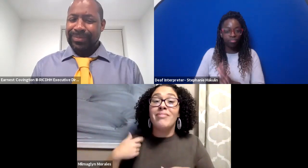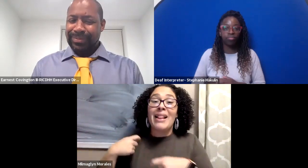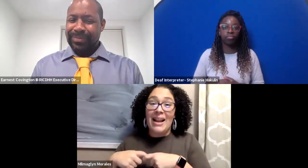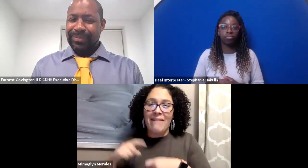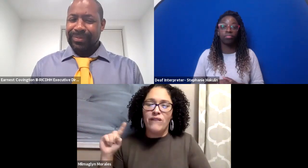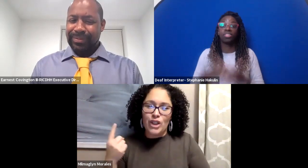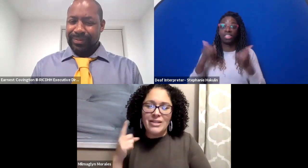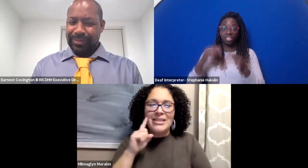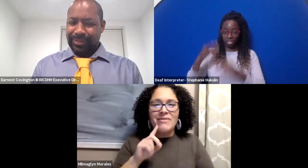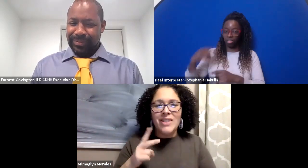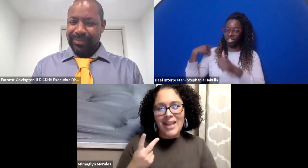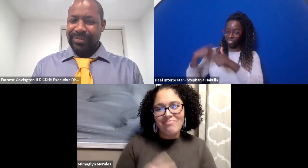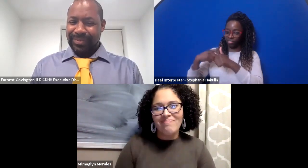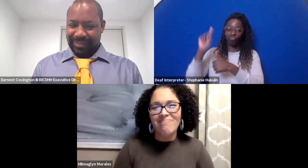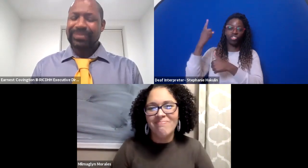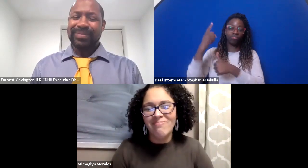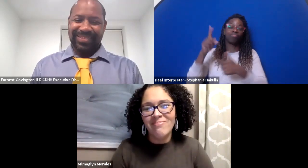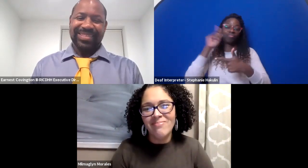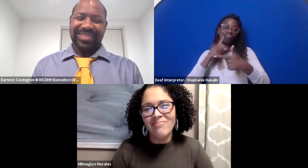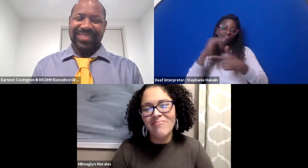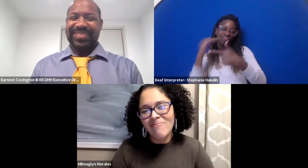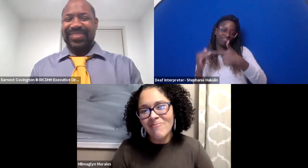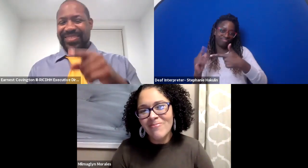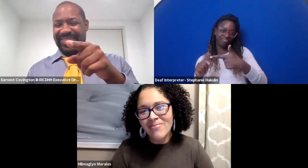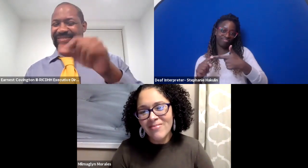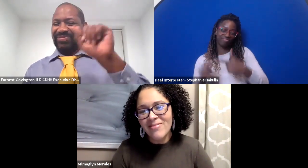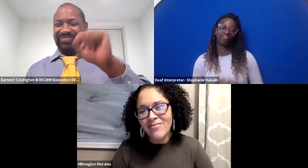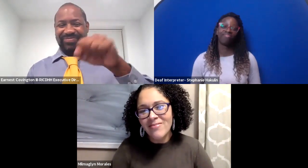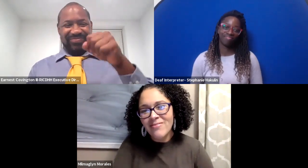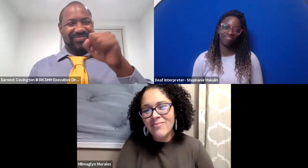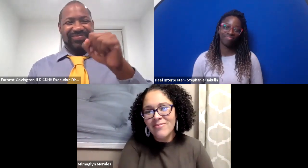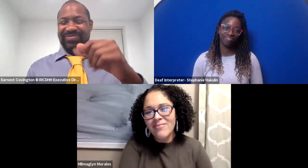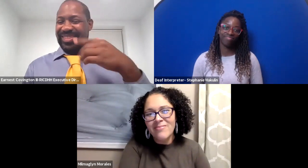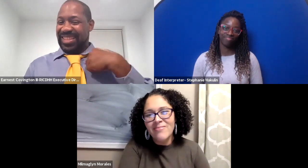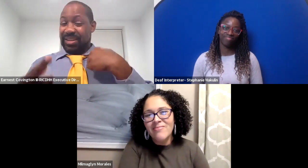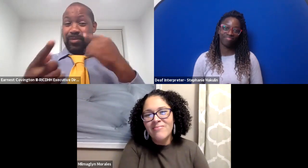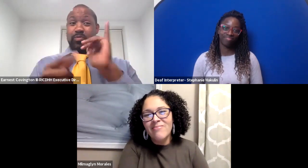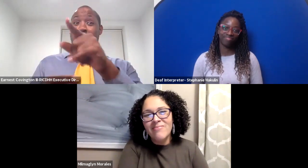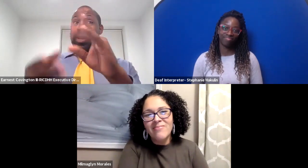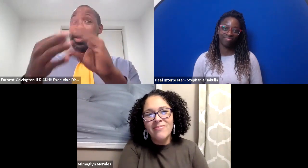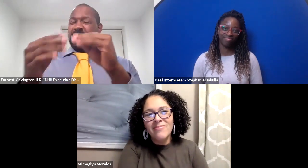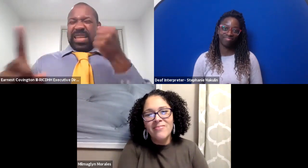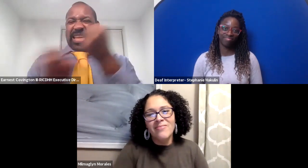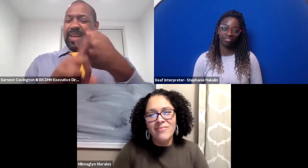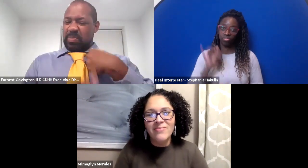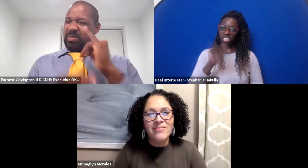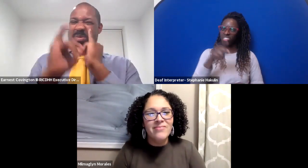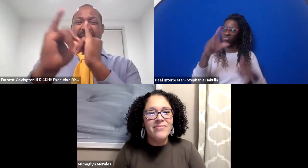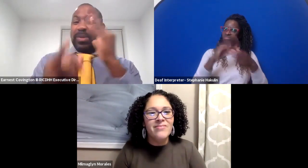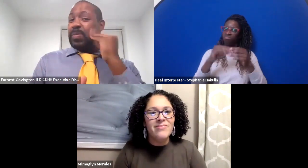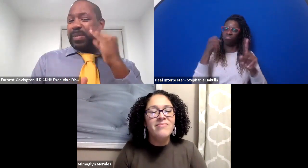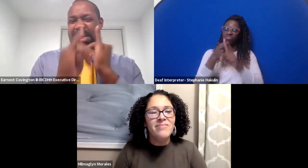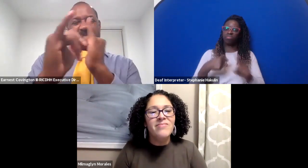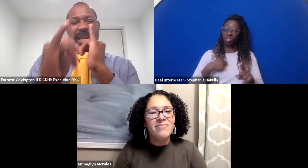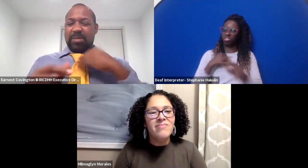part of my identity. So now I really consider myself, I identify as Latinx first and then